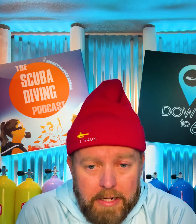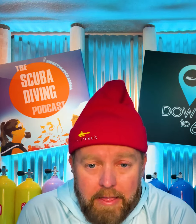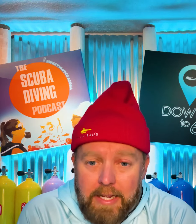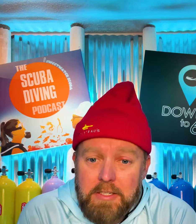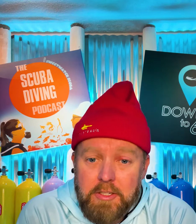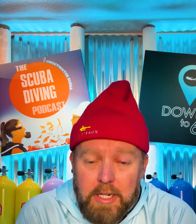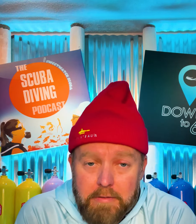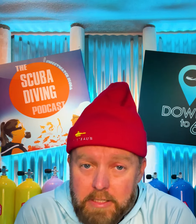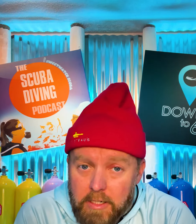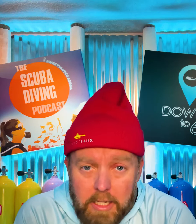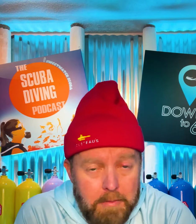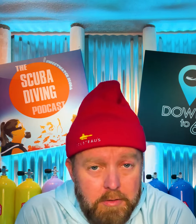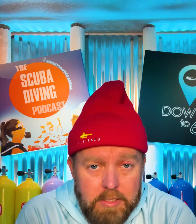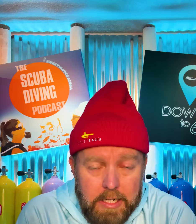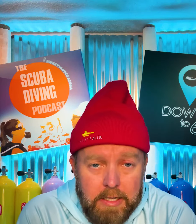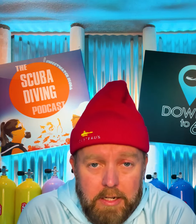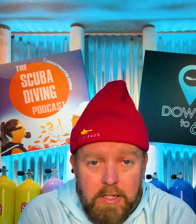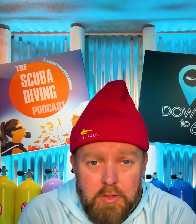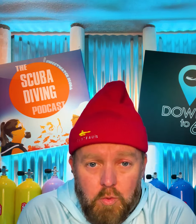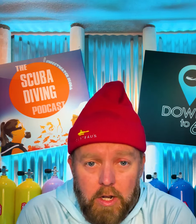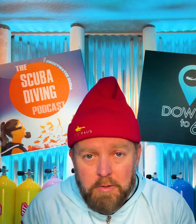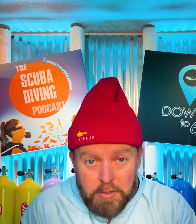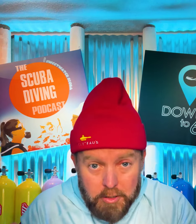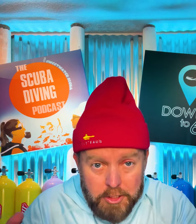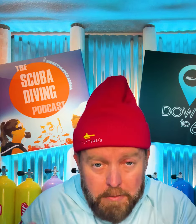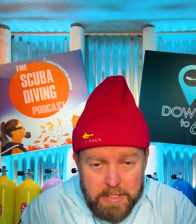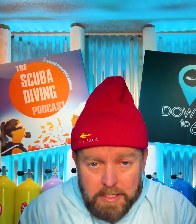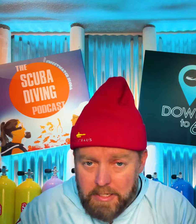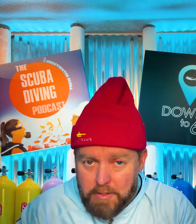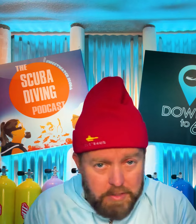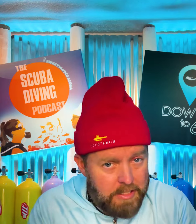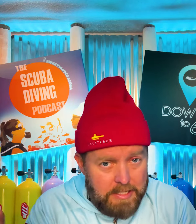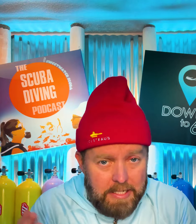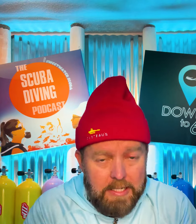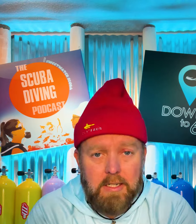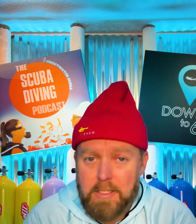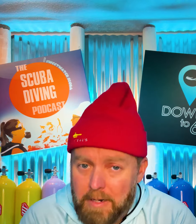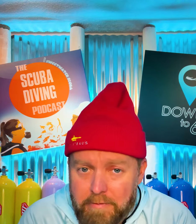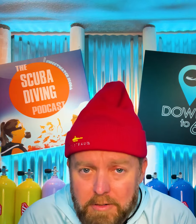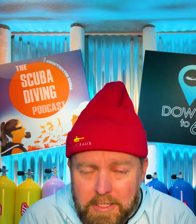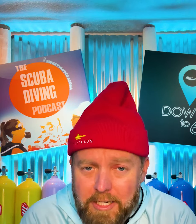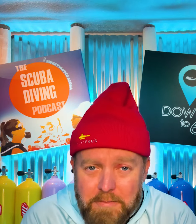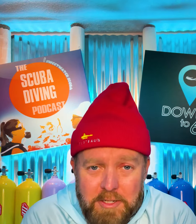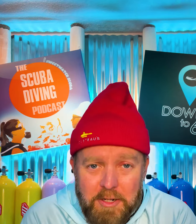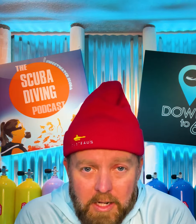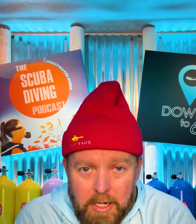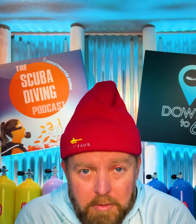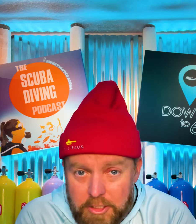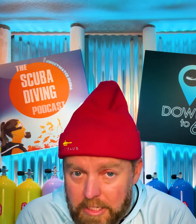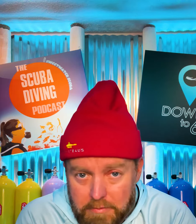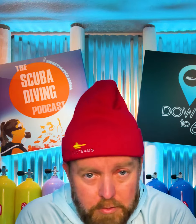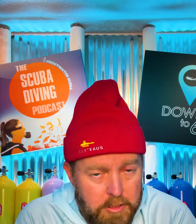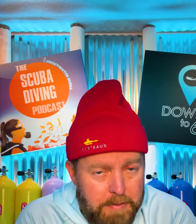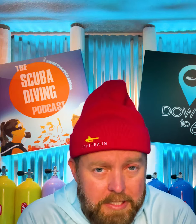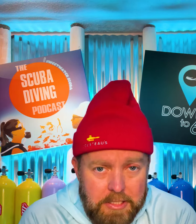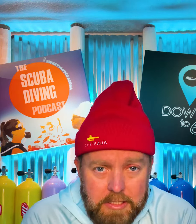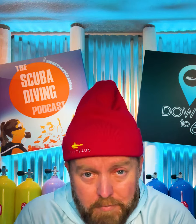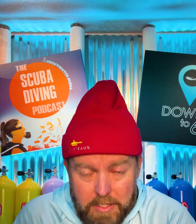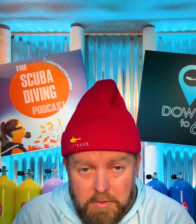thanks to Jeffrey Dunlap, who's standing there as well. We sort of jumped into this. We just did it. It's my first time, so I appreciate everyone's patience. This was